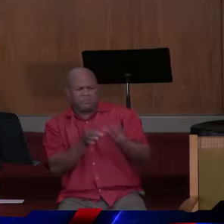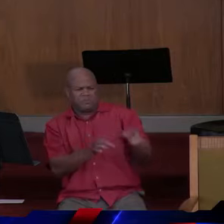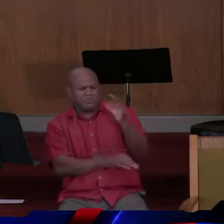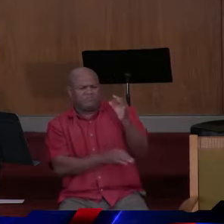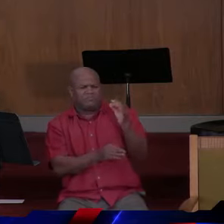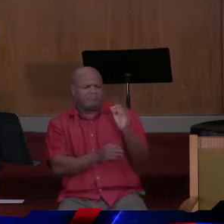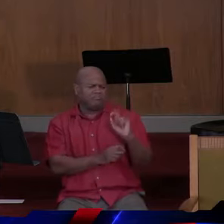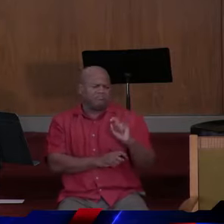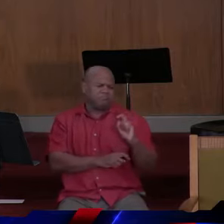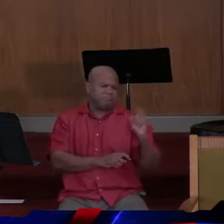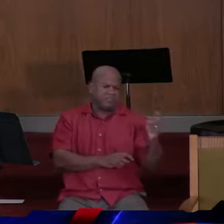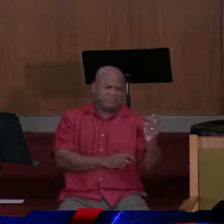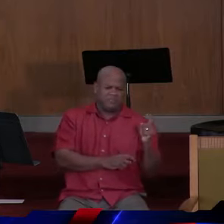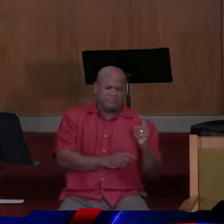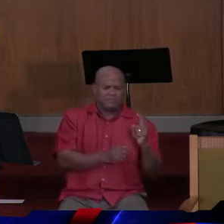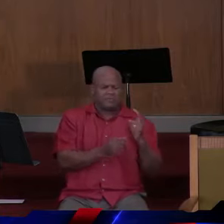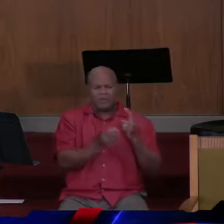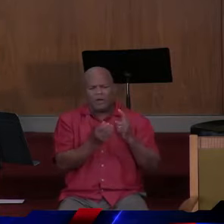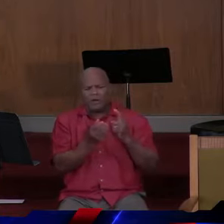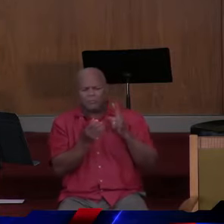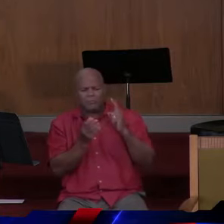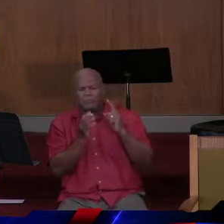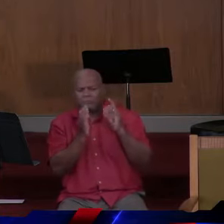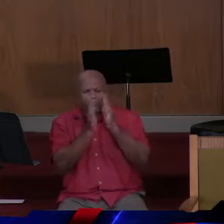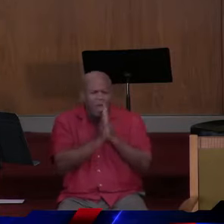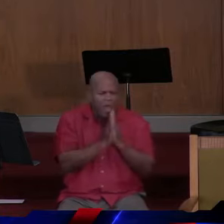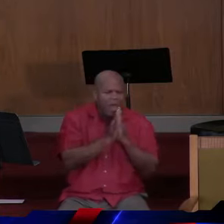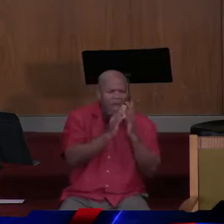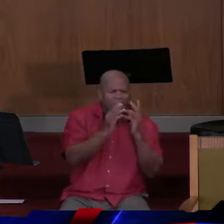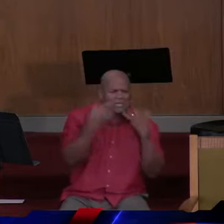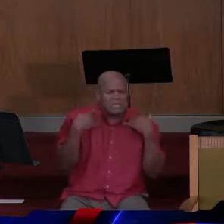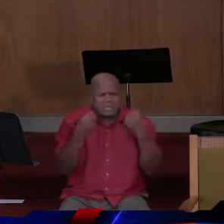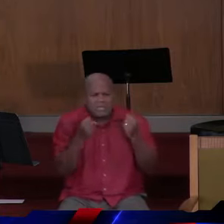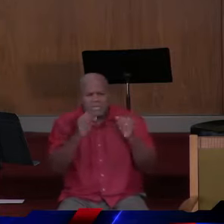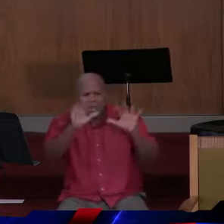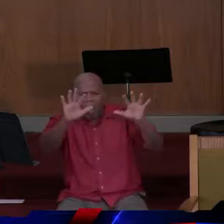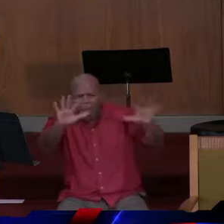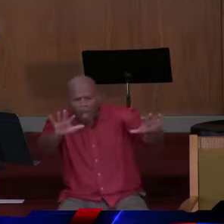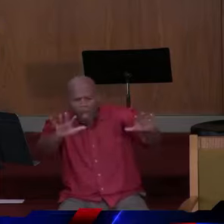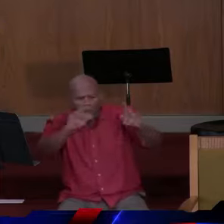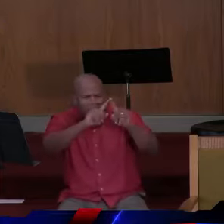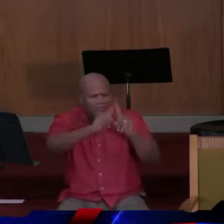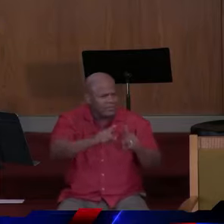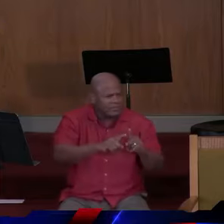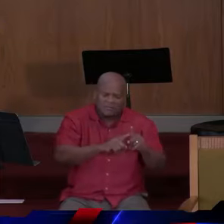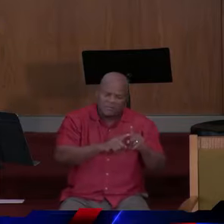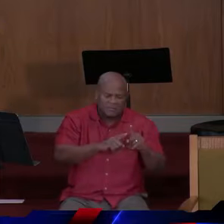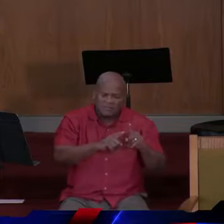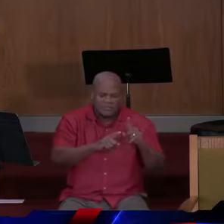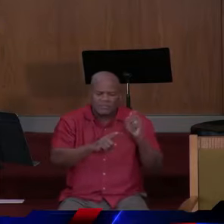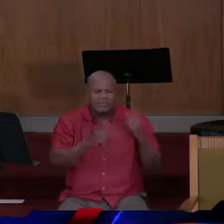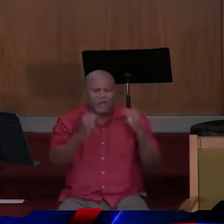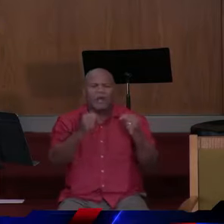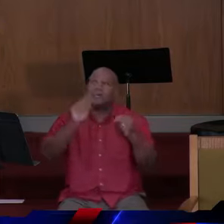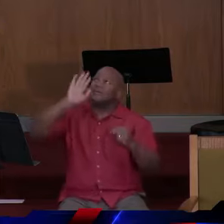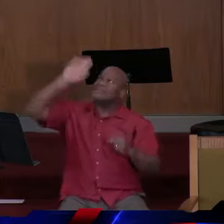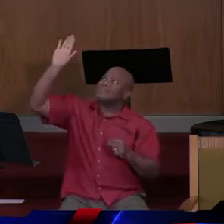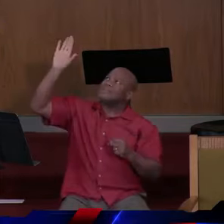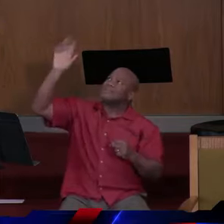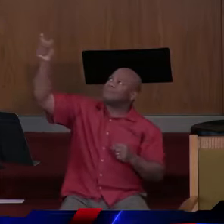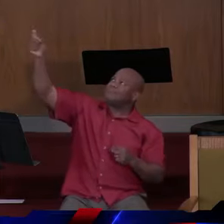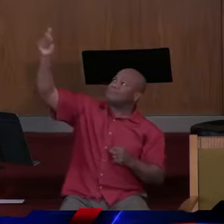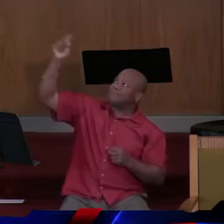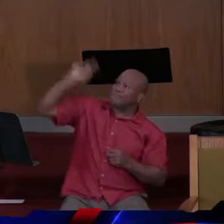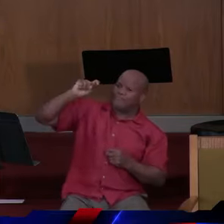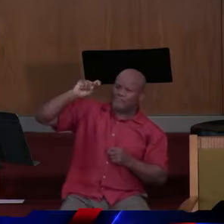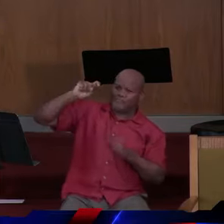fact, we should make first and foremost our priority to cultivate the fruit of the Spirit. And that is in